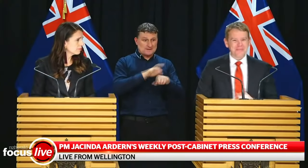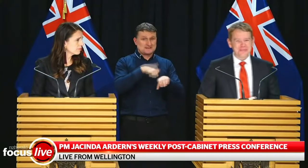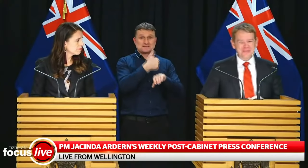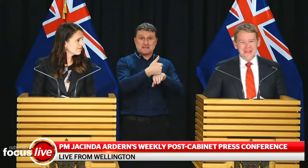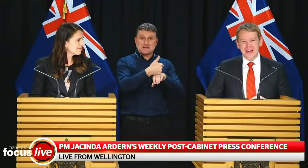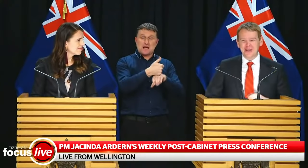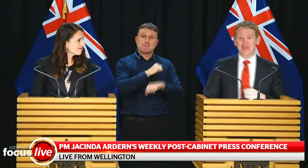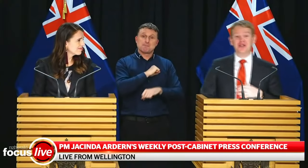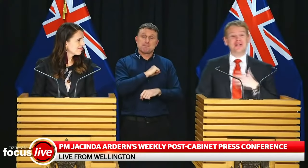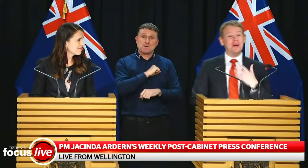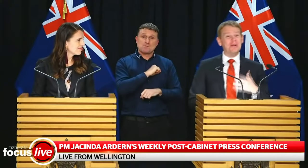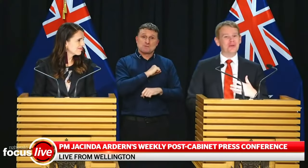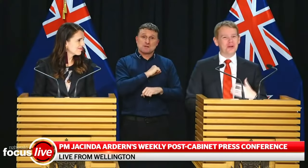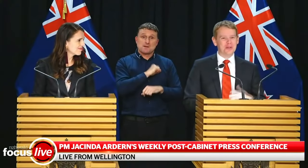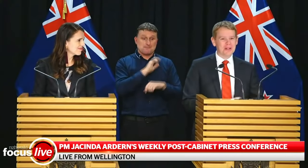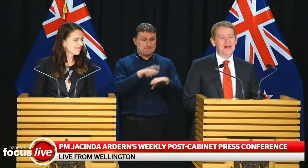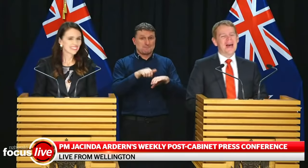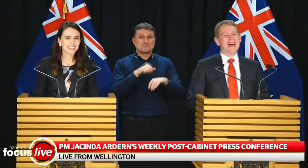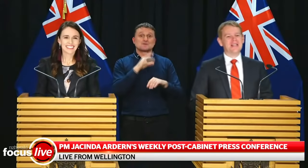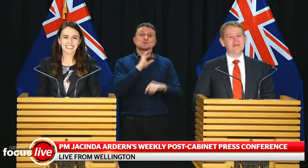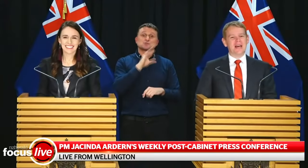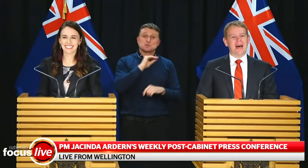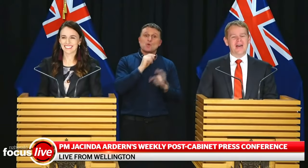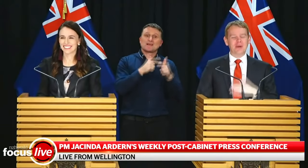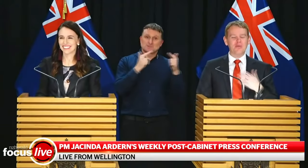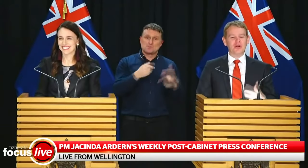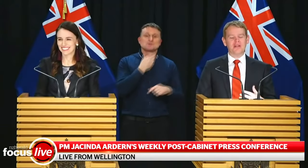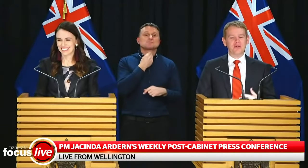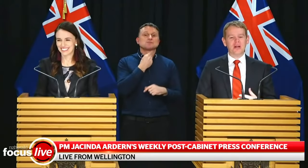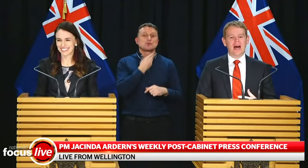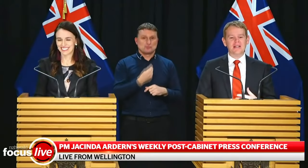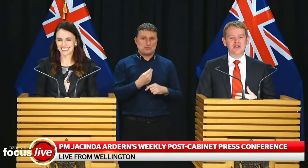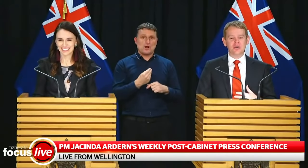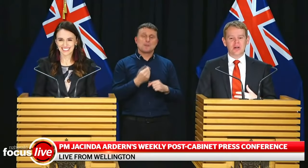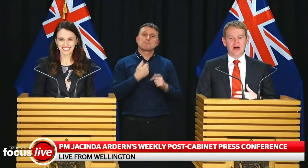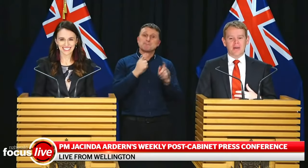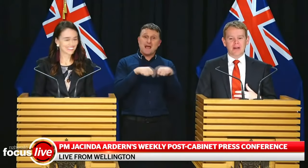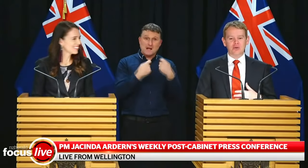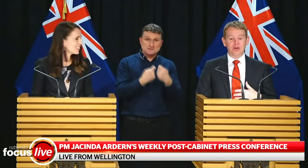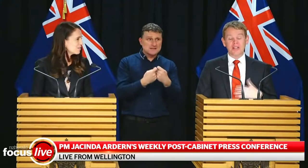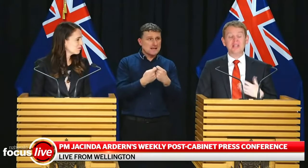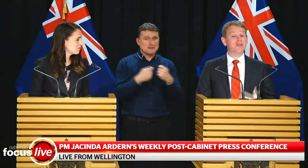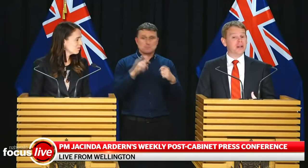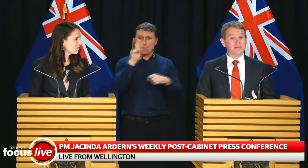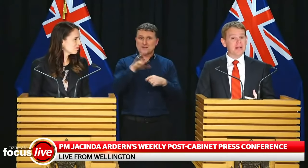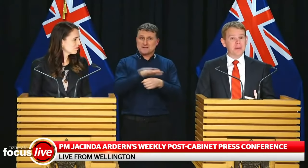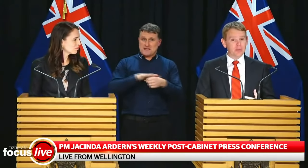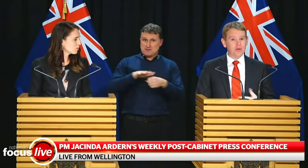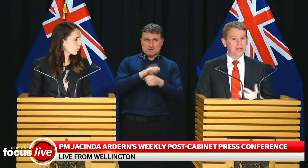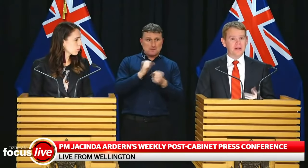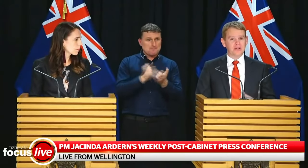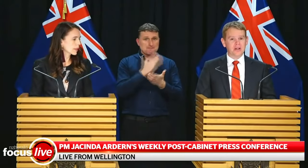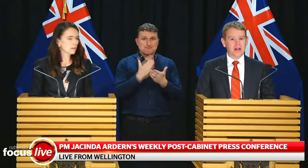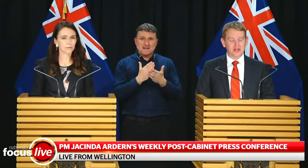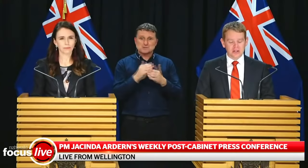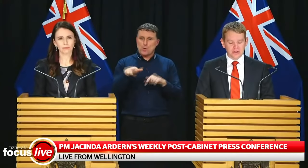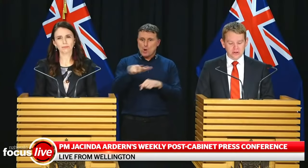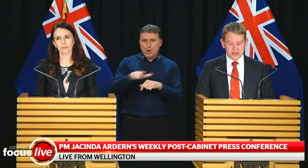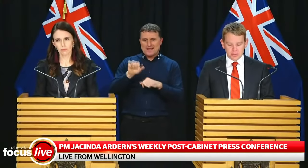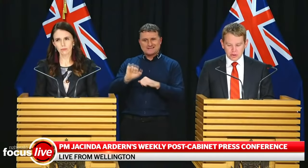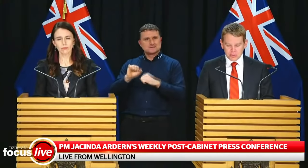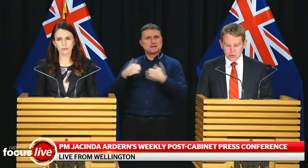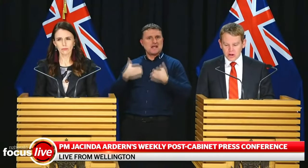sorry. Yeah, it's just that I've been talking too much. Our teams have been working very hard to make sure we're identifying as many people who have been at those